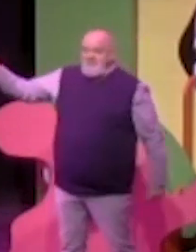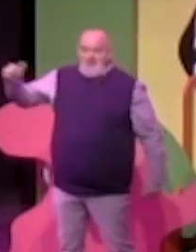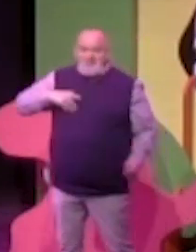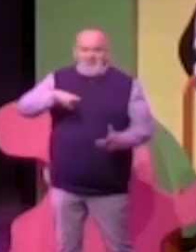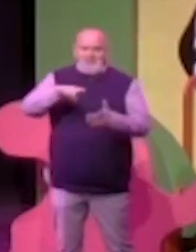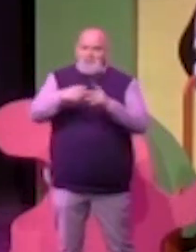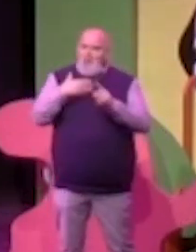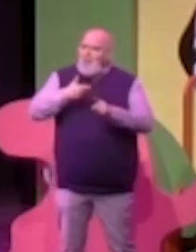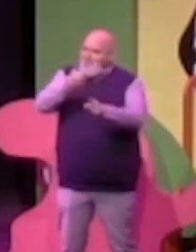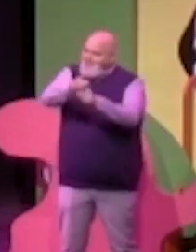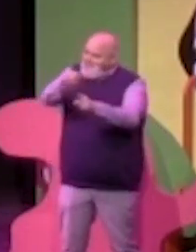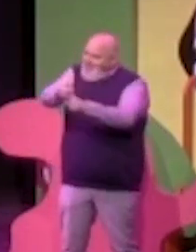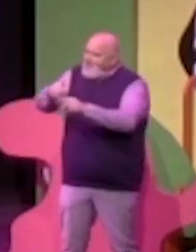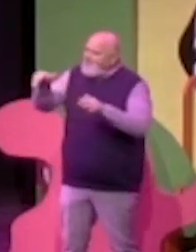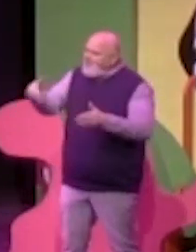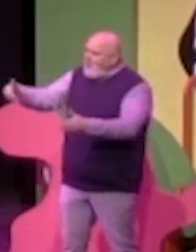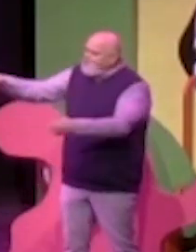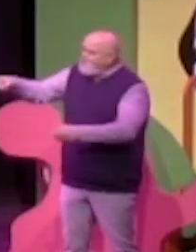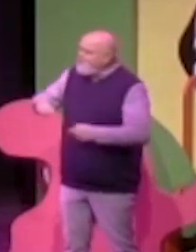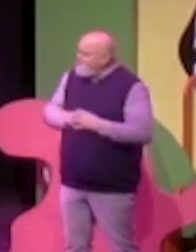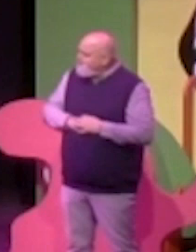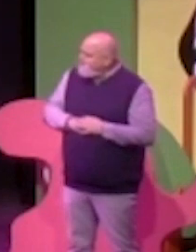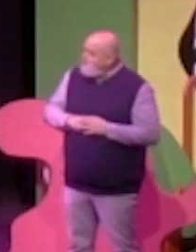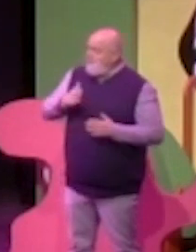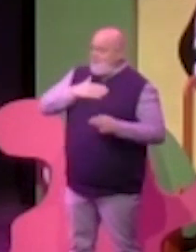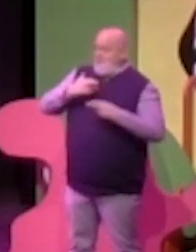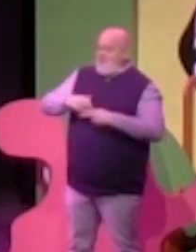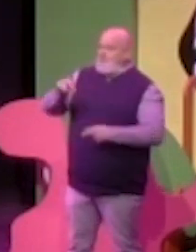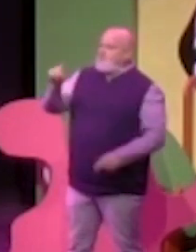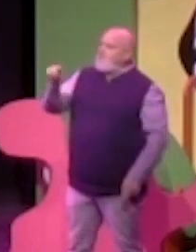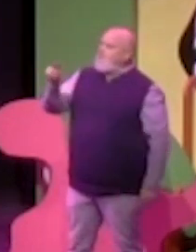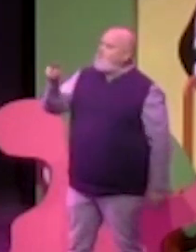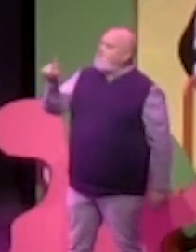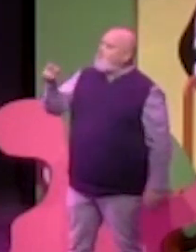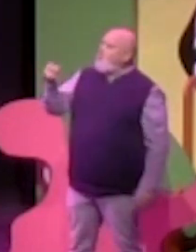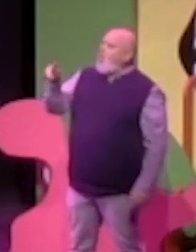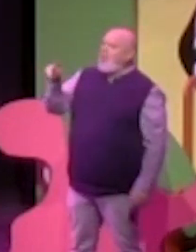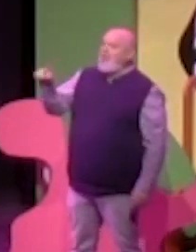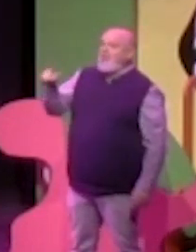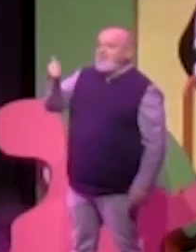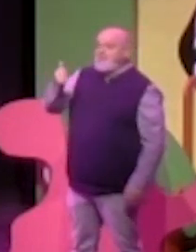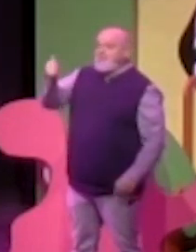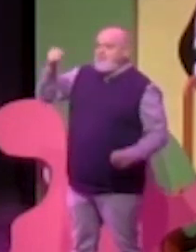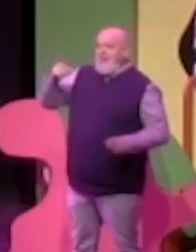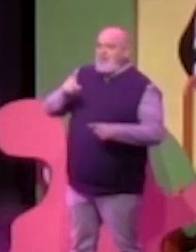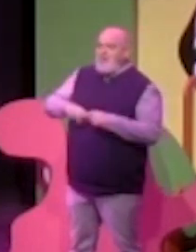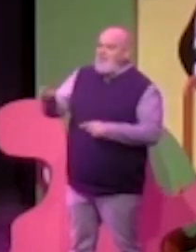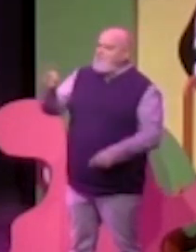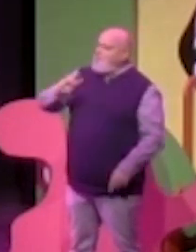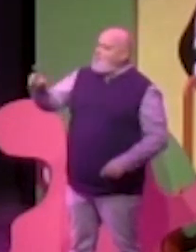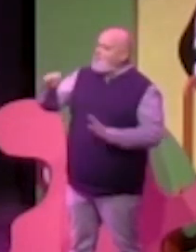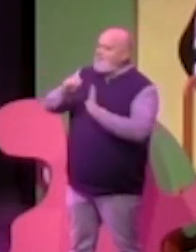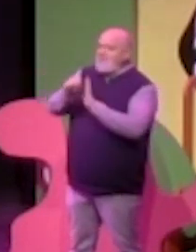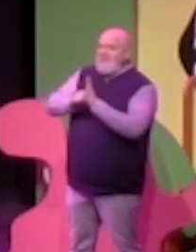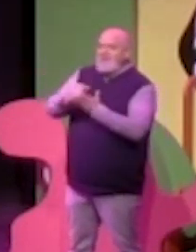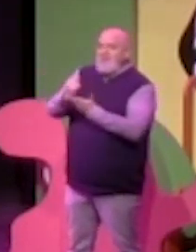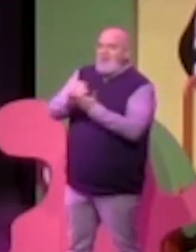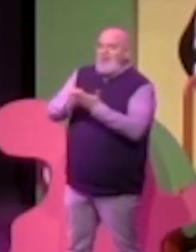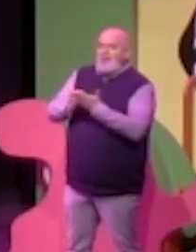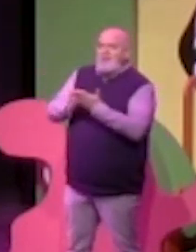with a self-introduction. My name is David Holland. I'm the Deputy Director of the Western States Arts